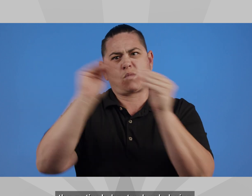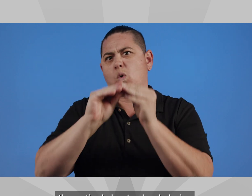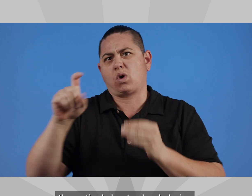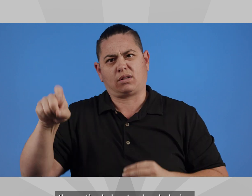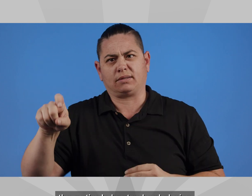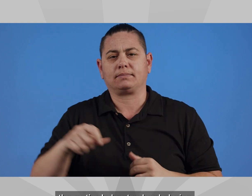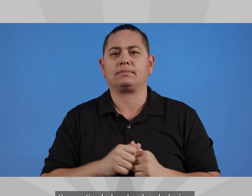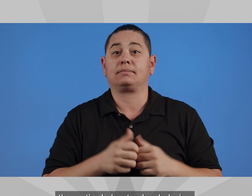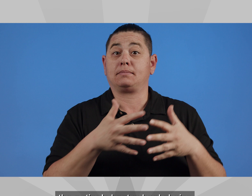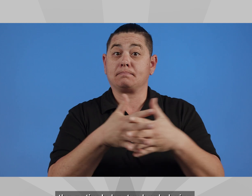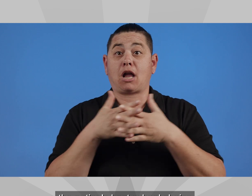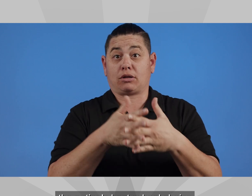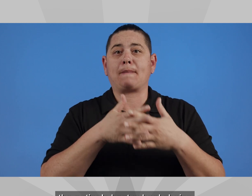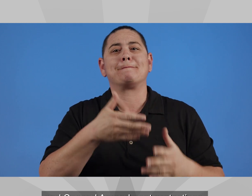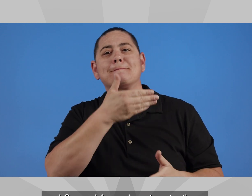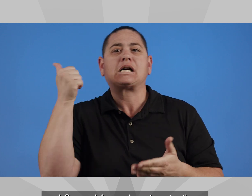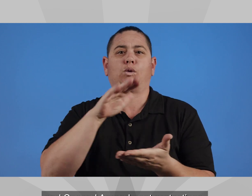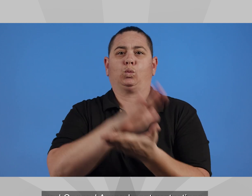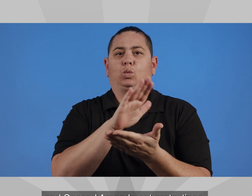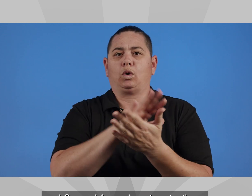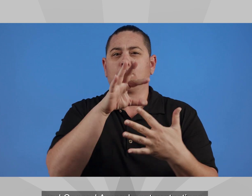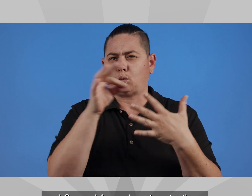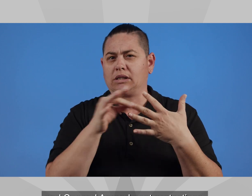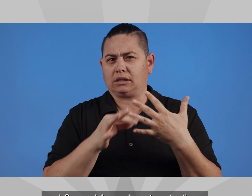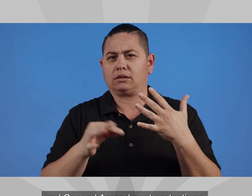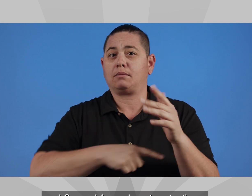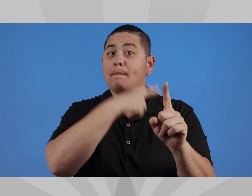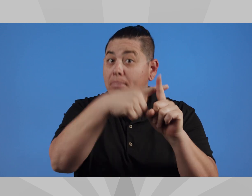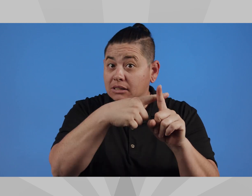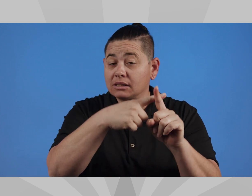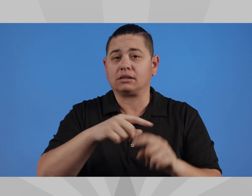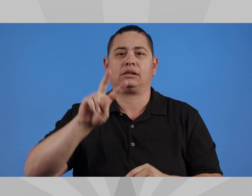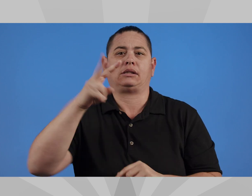the nation's best school choice and Second Amendment protections,